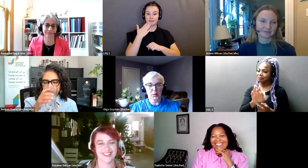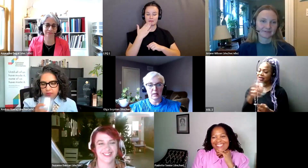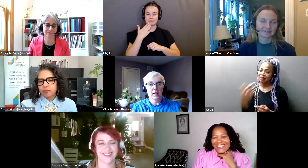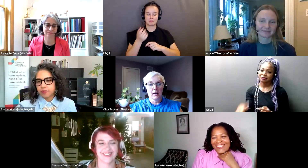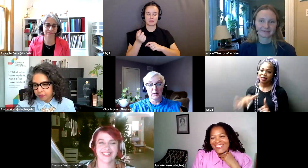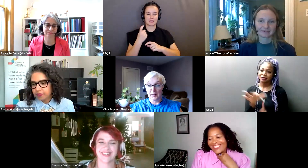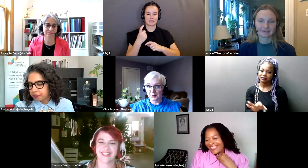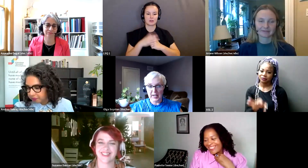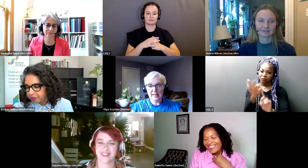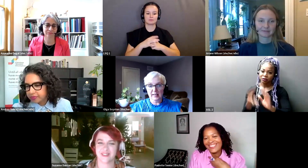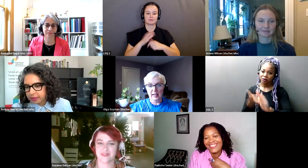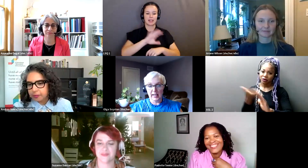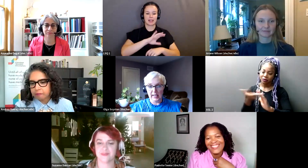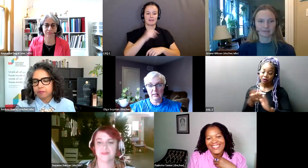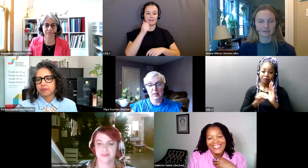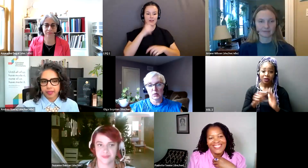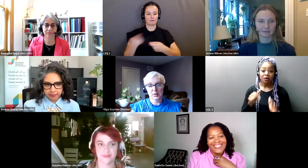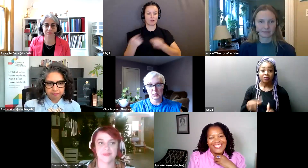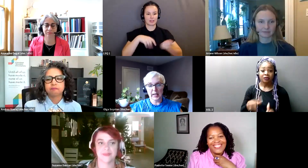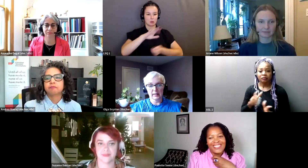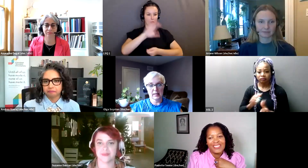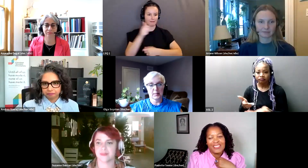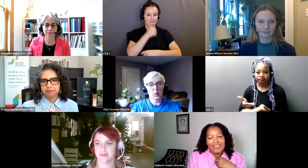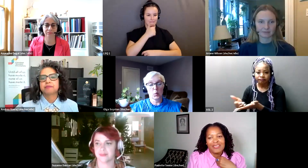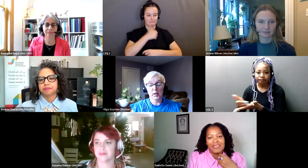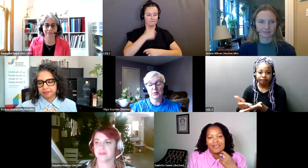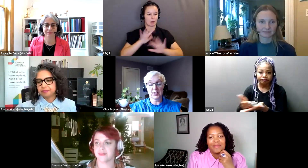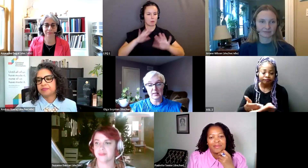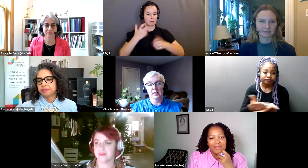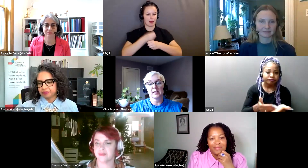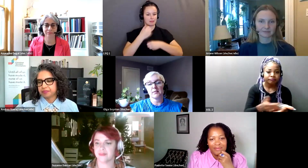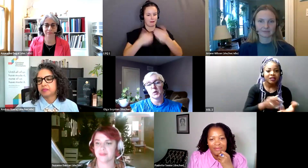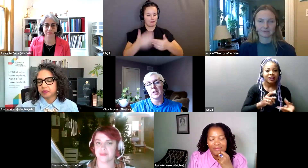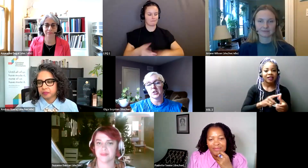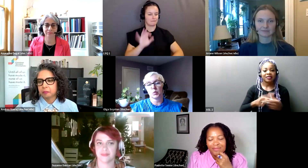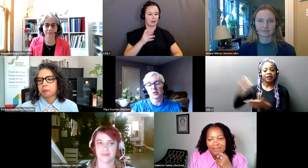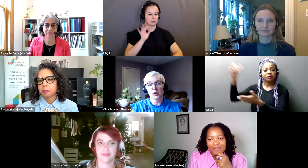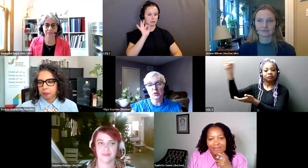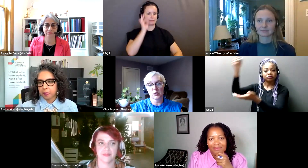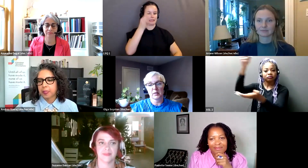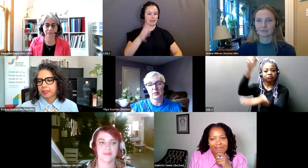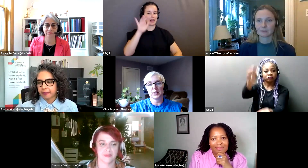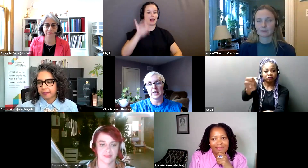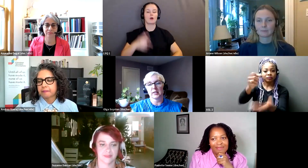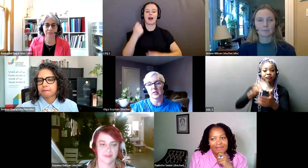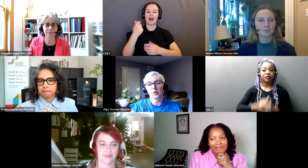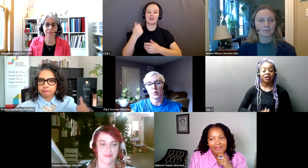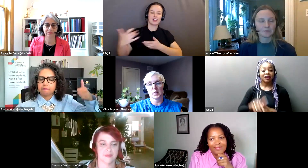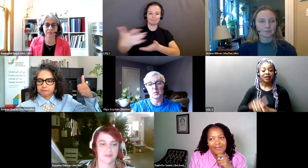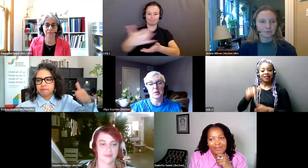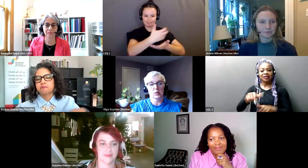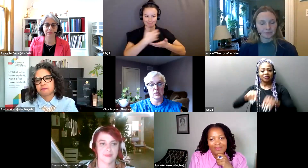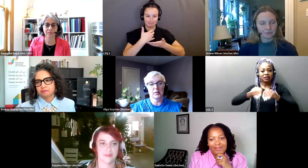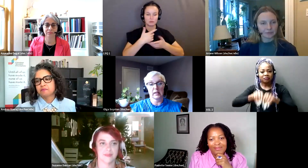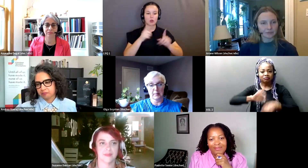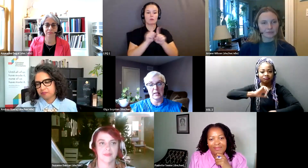operating model. We fundraise and we also grant. One of the reasons the foundation was launched over 30 years ago